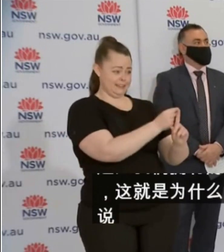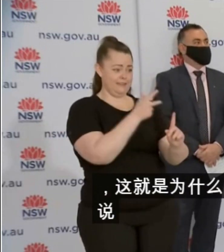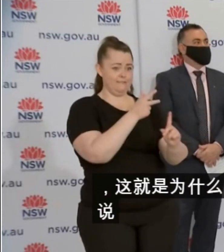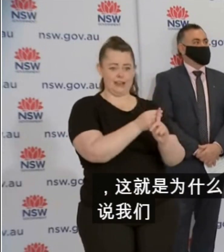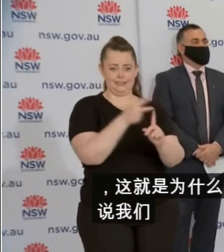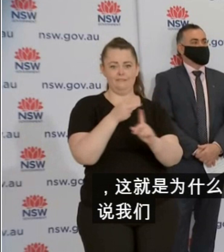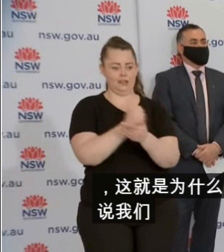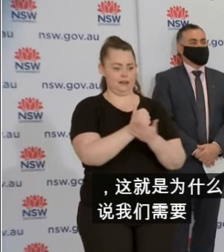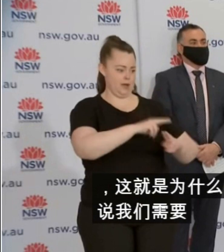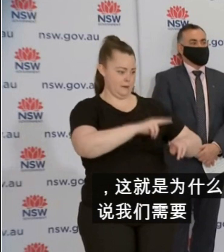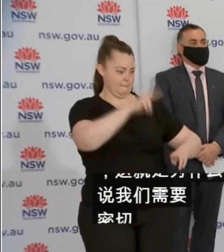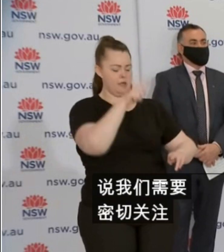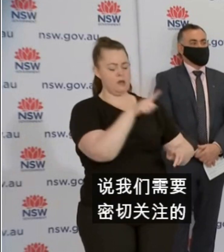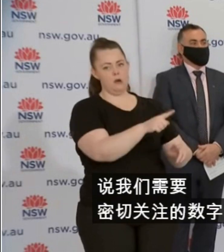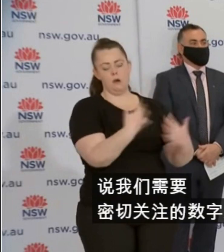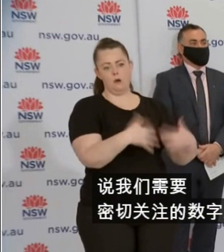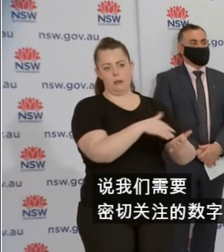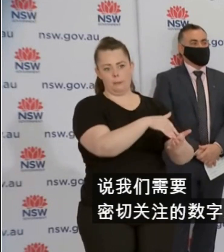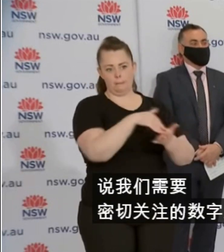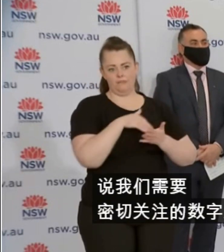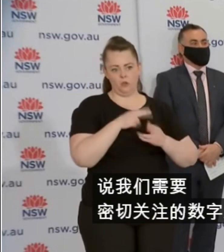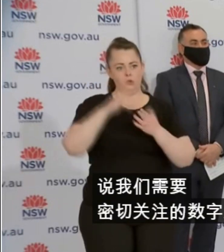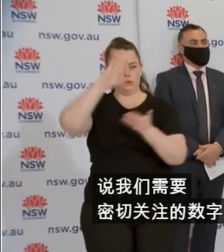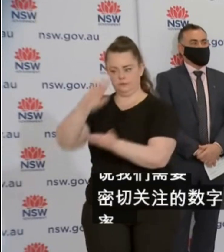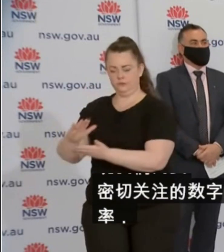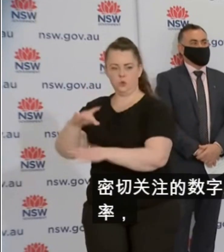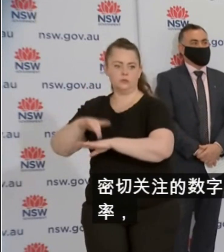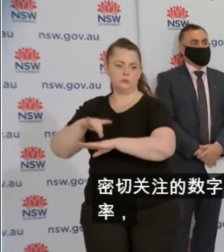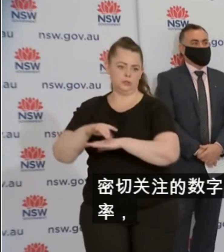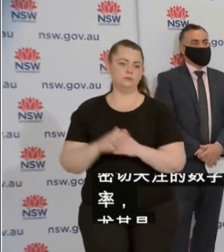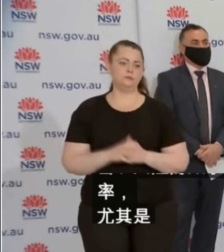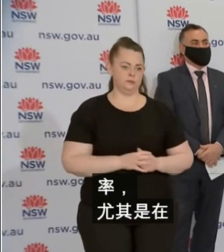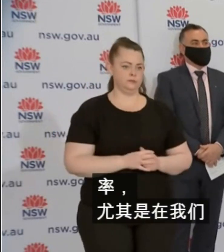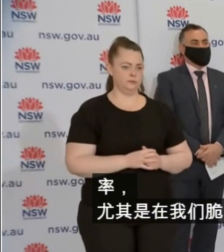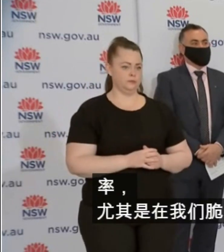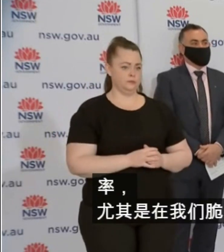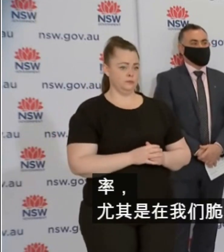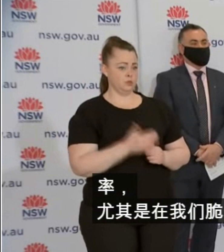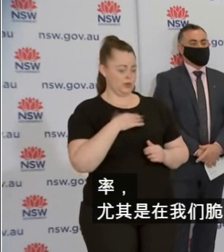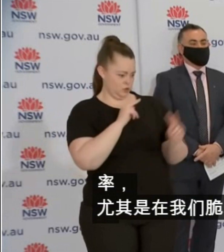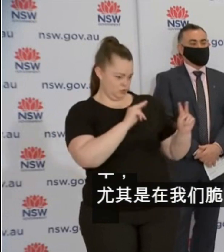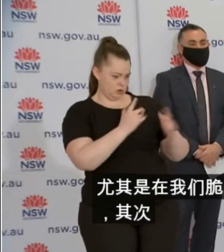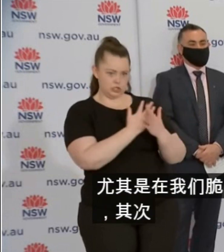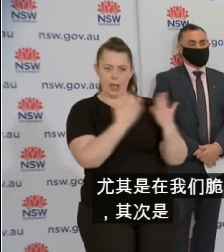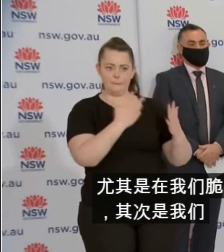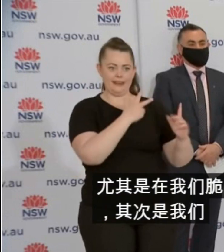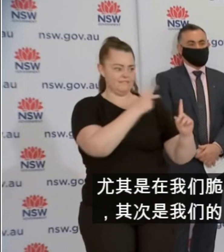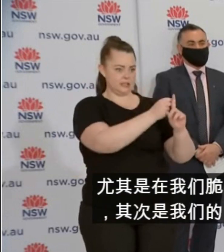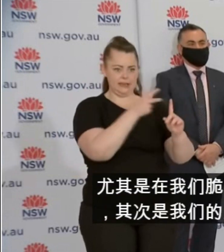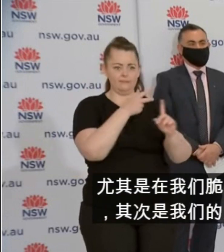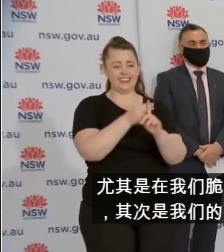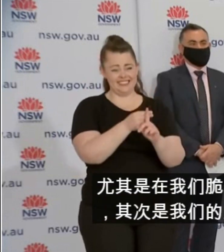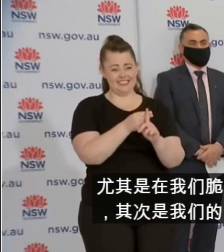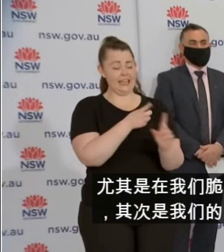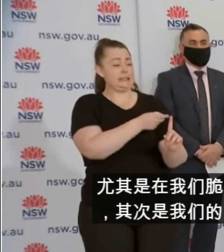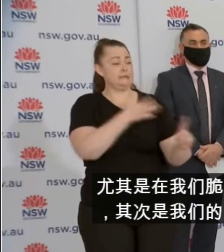the numbers that we need to look at very closely are obviously the vaccination rate, especially in our vulnerable communities, and then secondly,